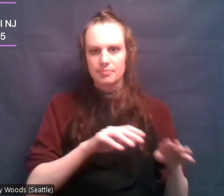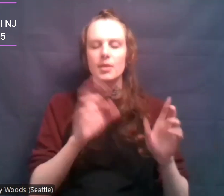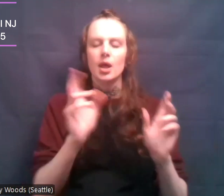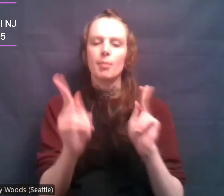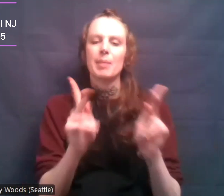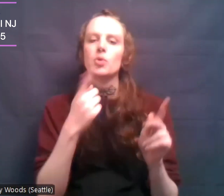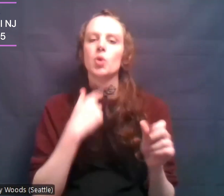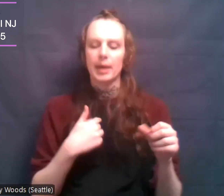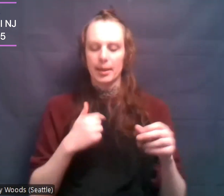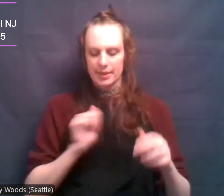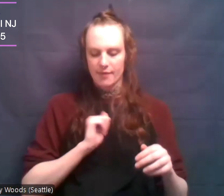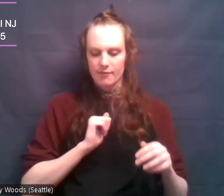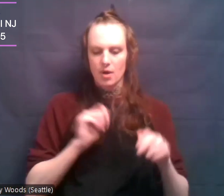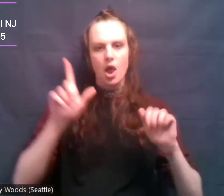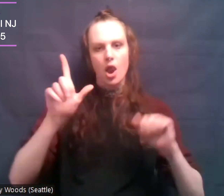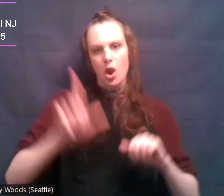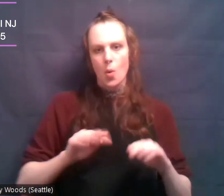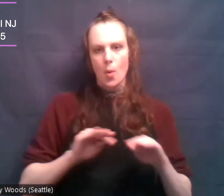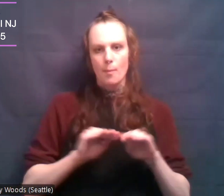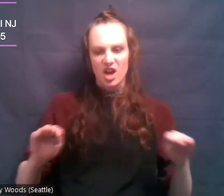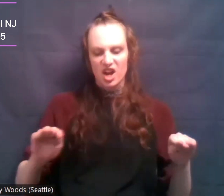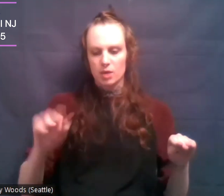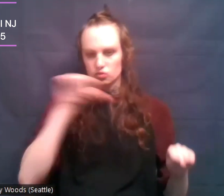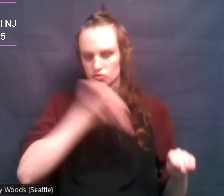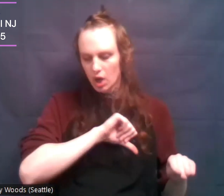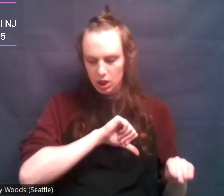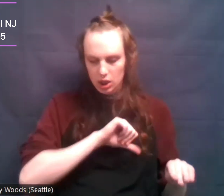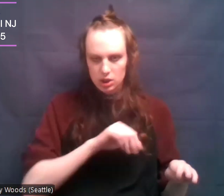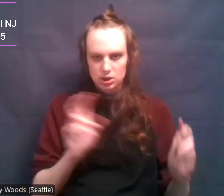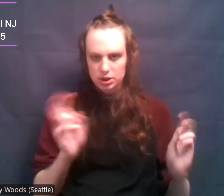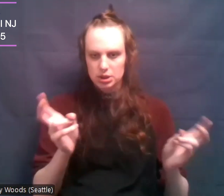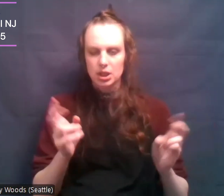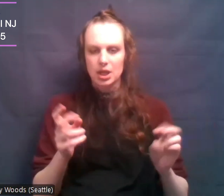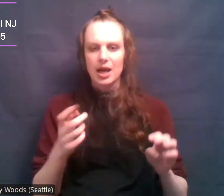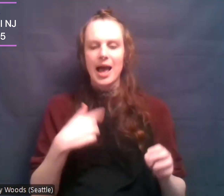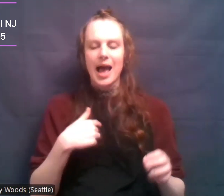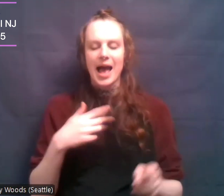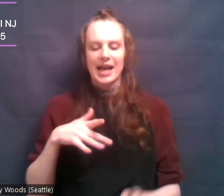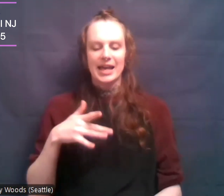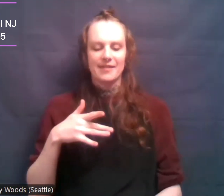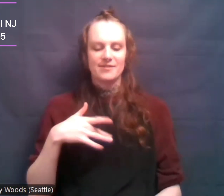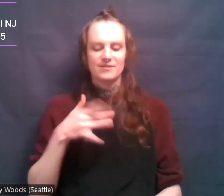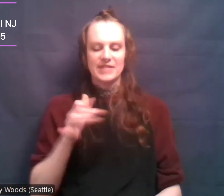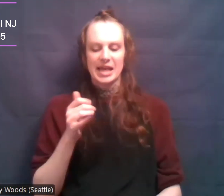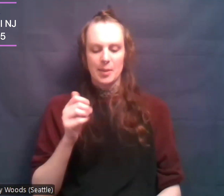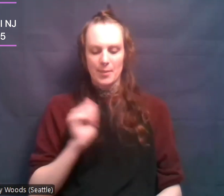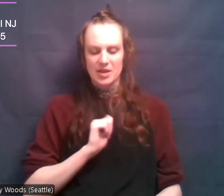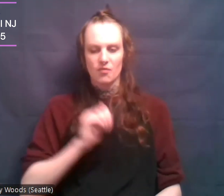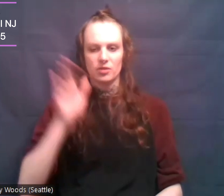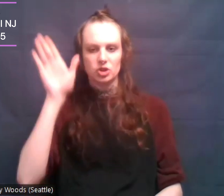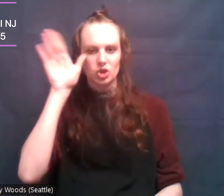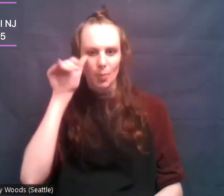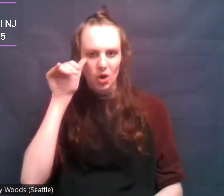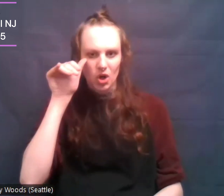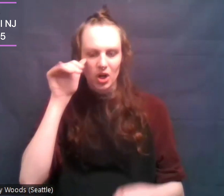drunk, but I consider it I'm just stubborn. I can't learn things the fun way, like the right way. Like it's not